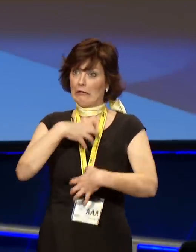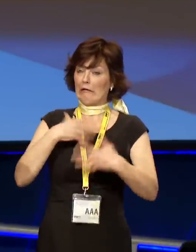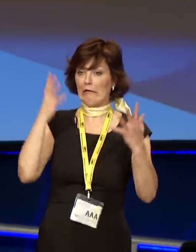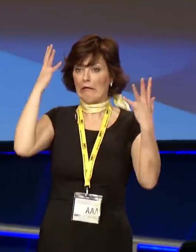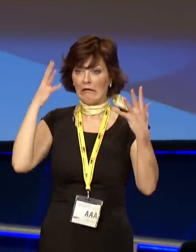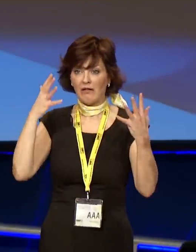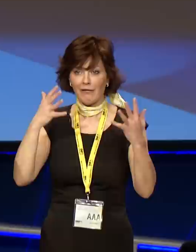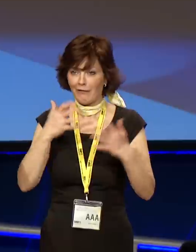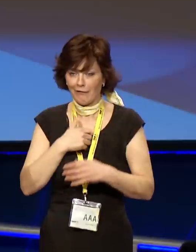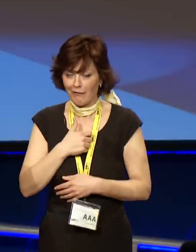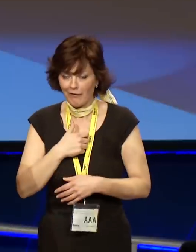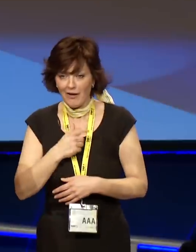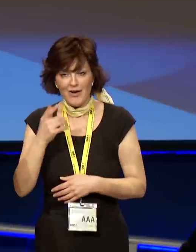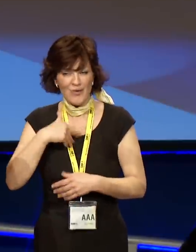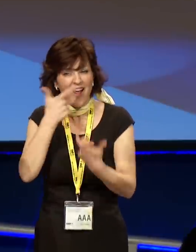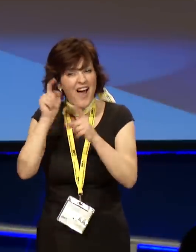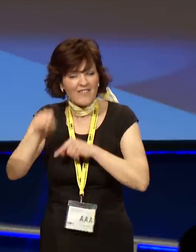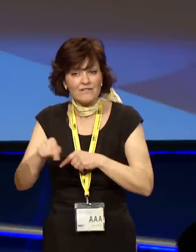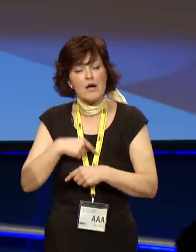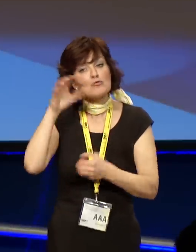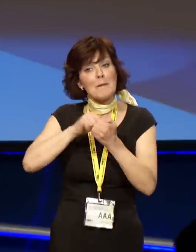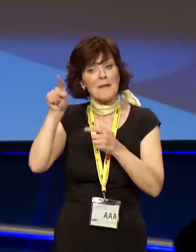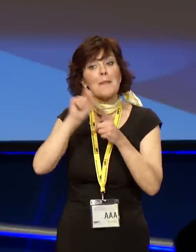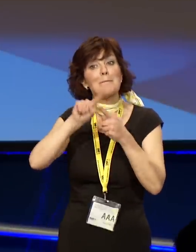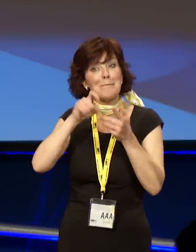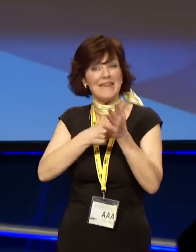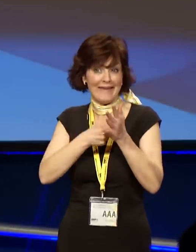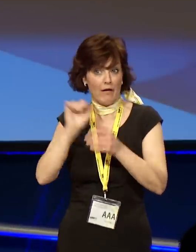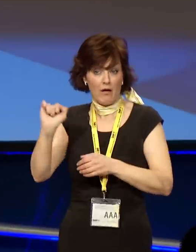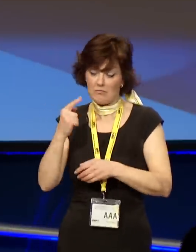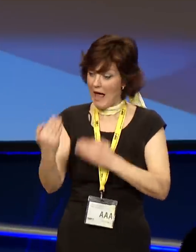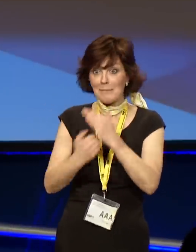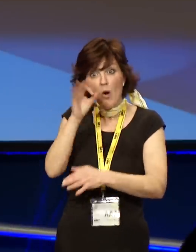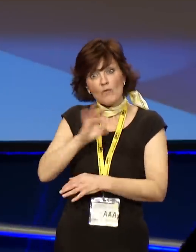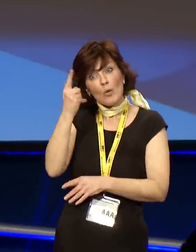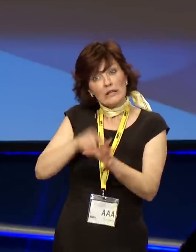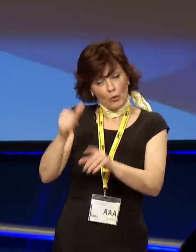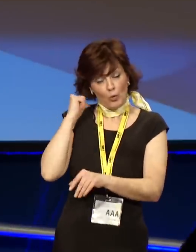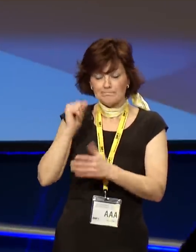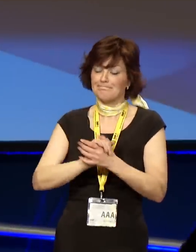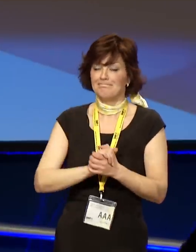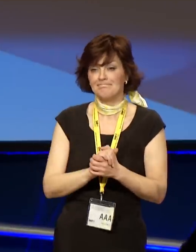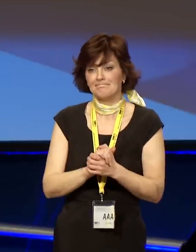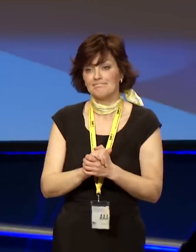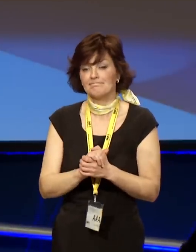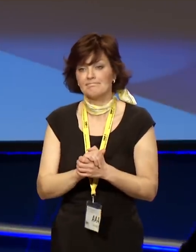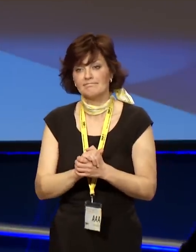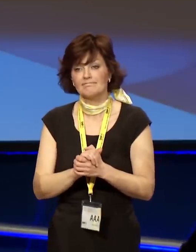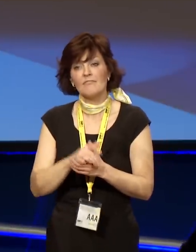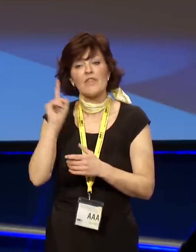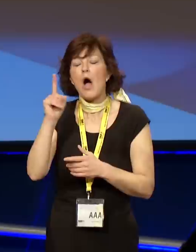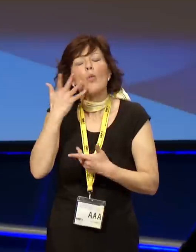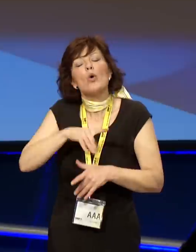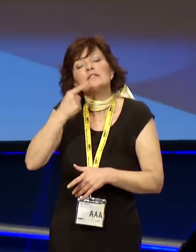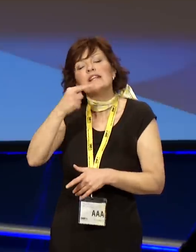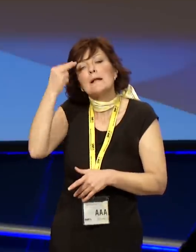a peer of the realm, right, who came into my office about a year ago. And this is someone who will remain